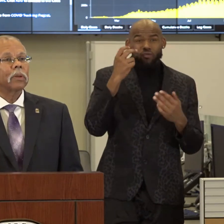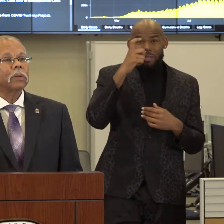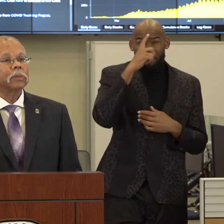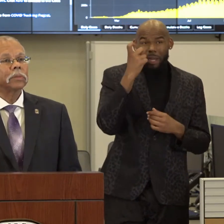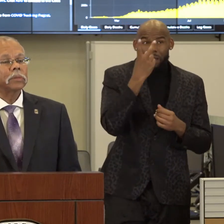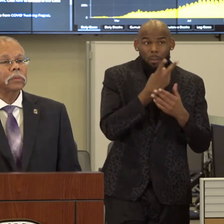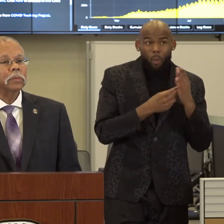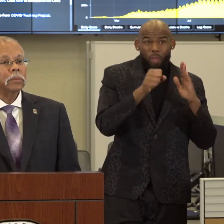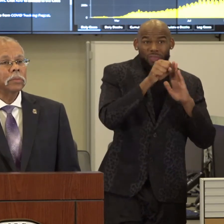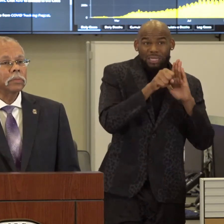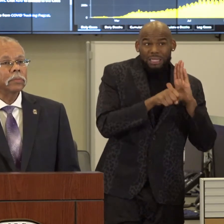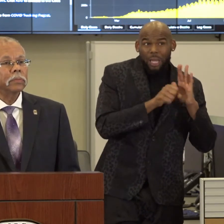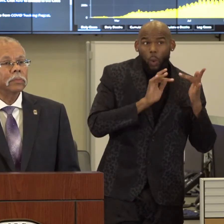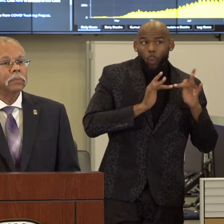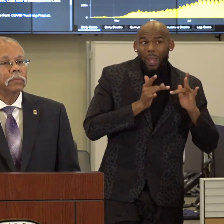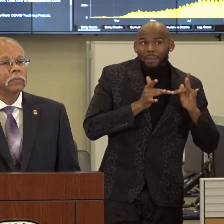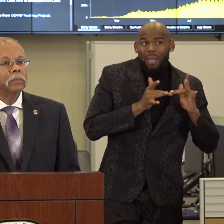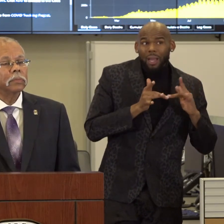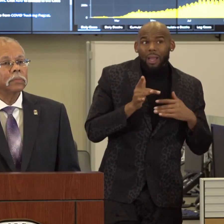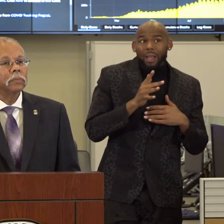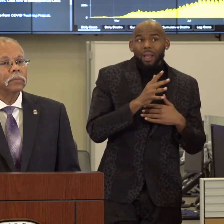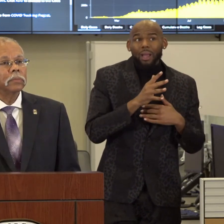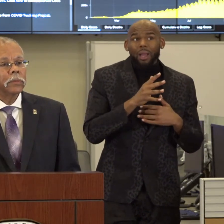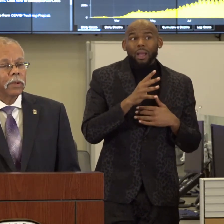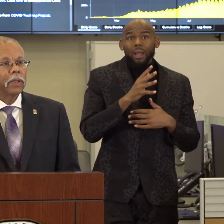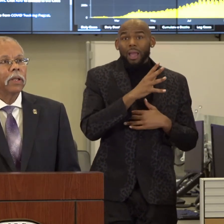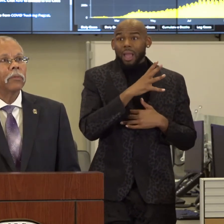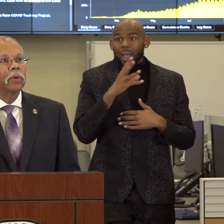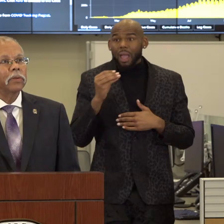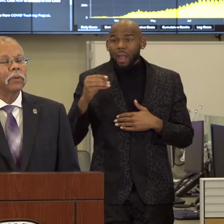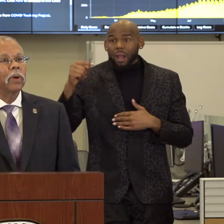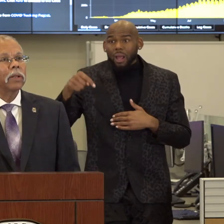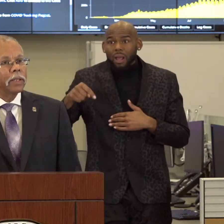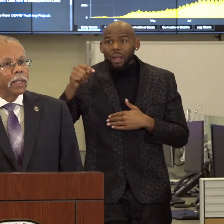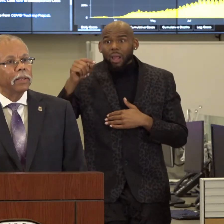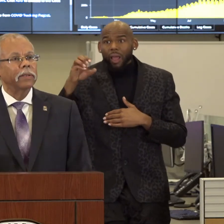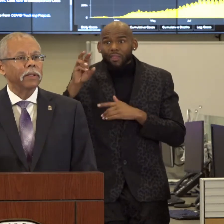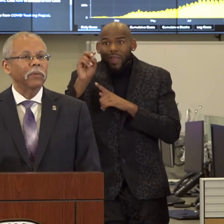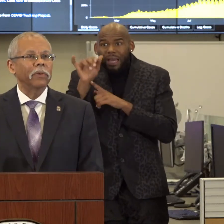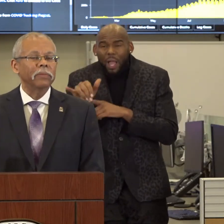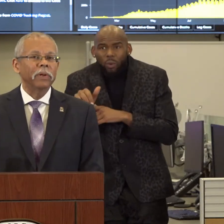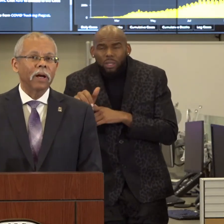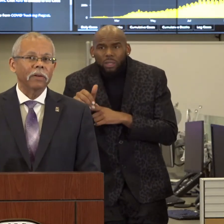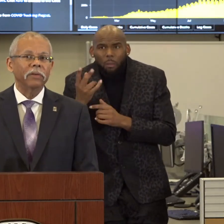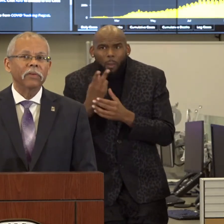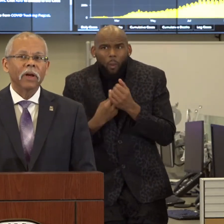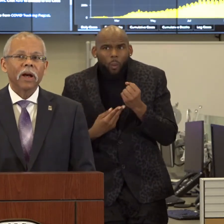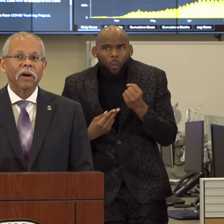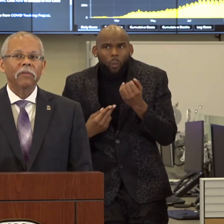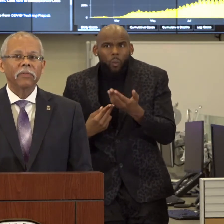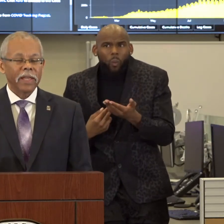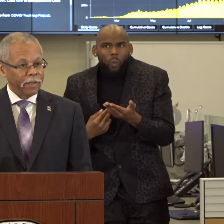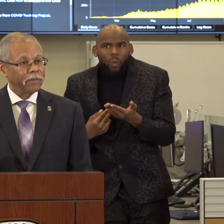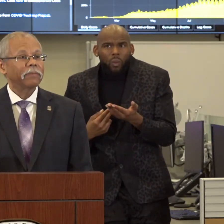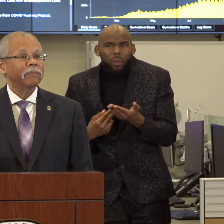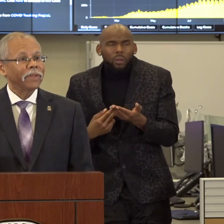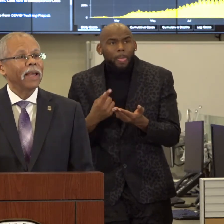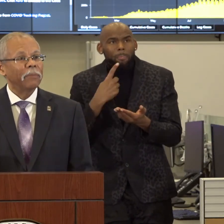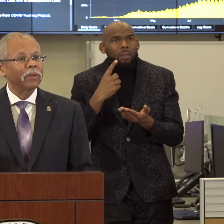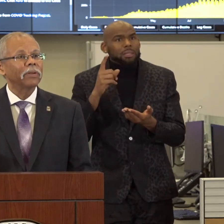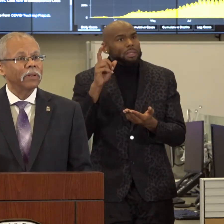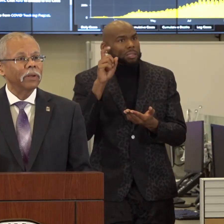the state website and your acquiescence? It was, well, yes, it was because of